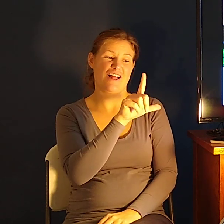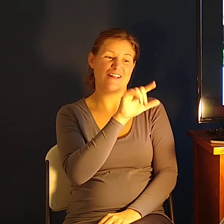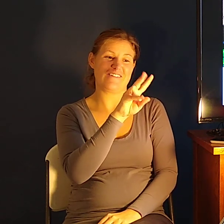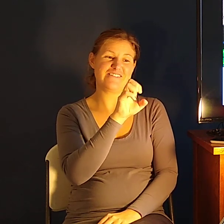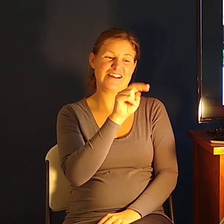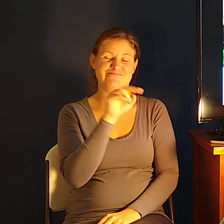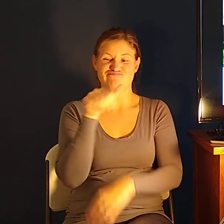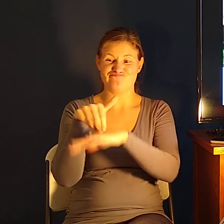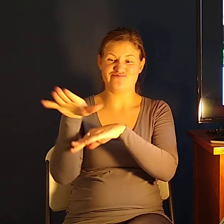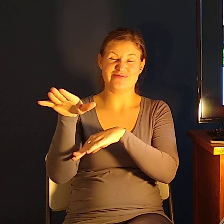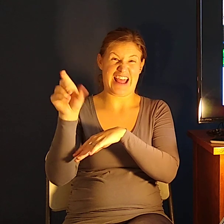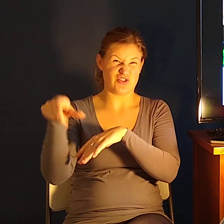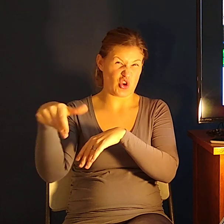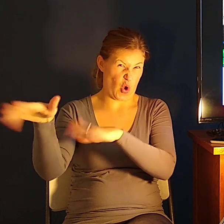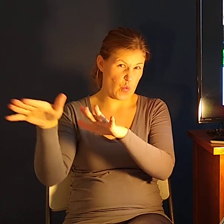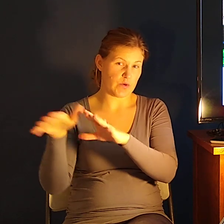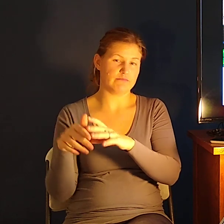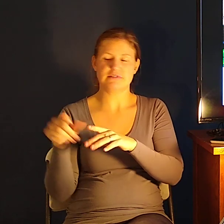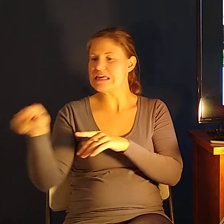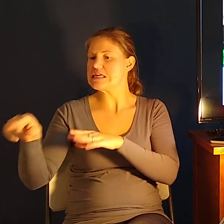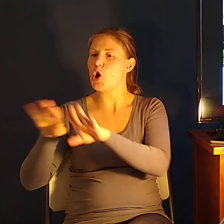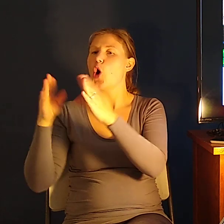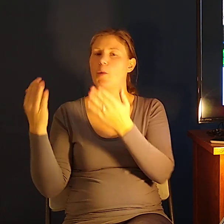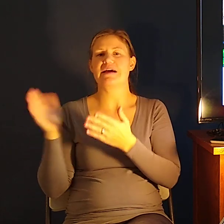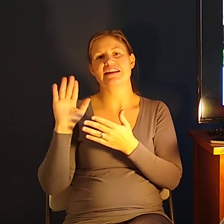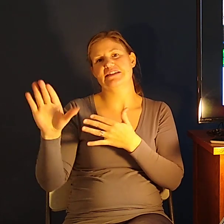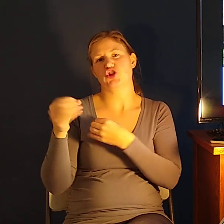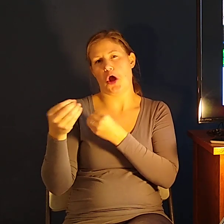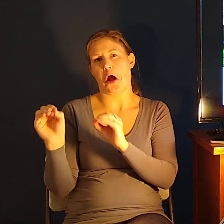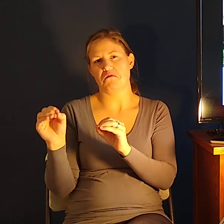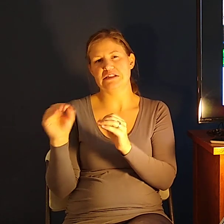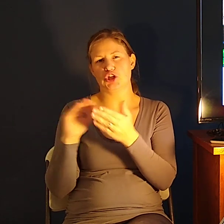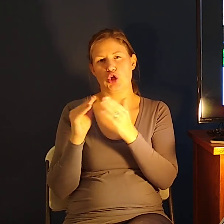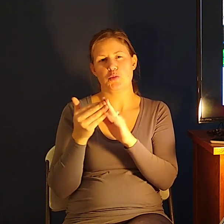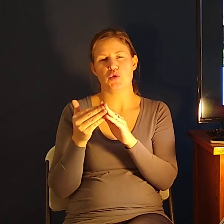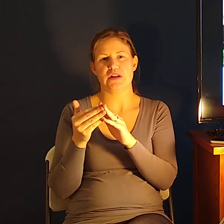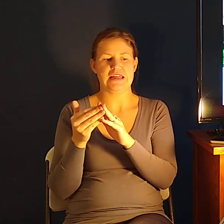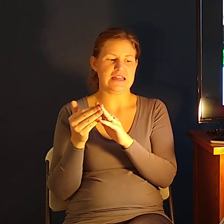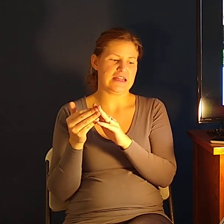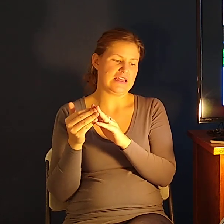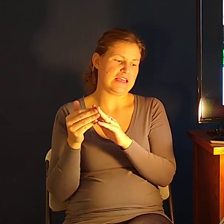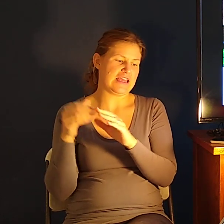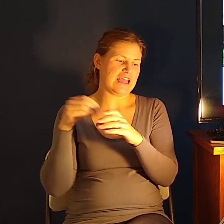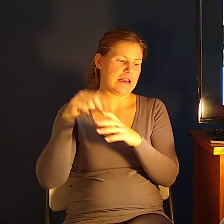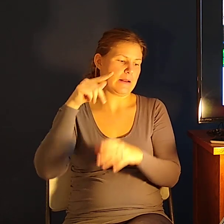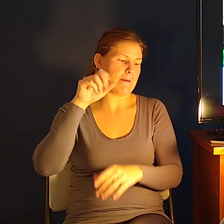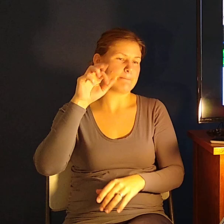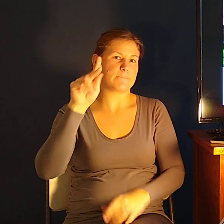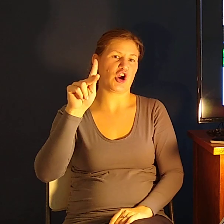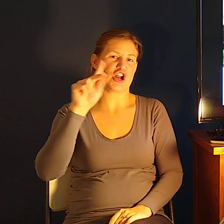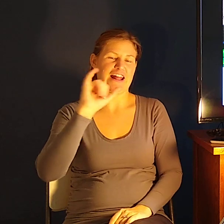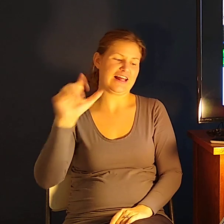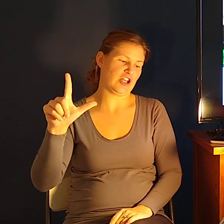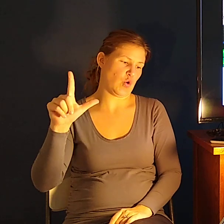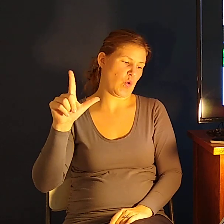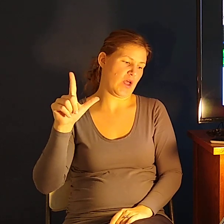for you to go," he opened up his own office in the community of Oak Park, Illinois in 1893. And it was